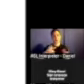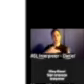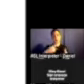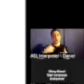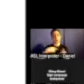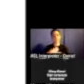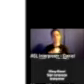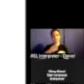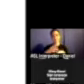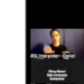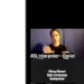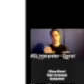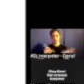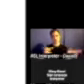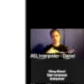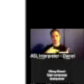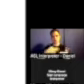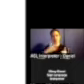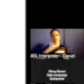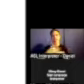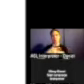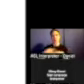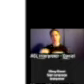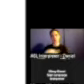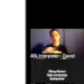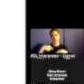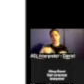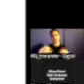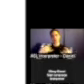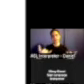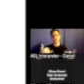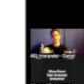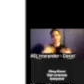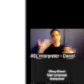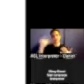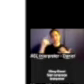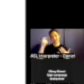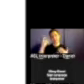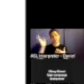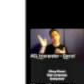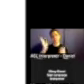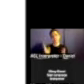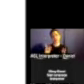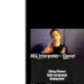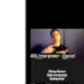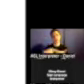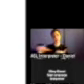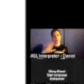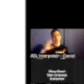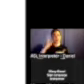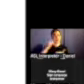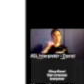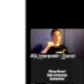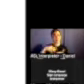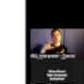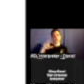a breakout room that will be available to you throughout the event. Because presenters will be discussing their experiences of racial